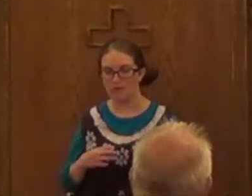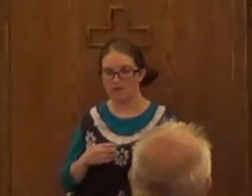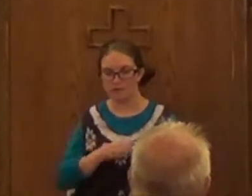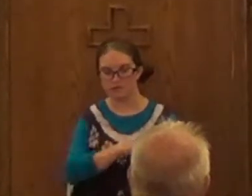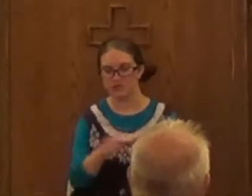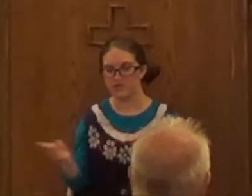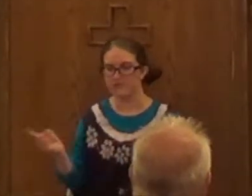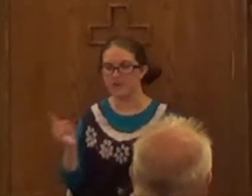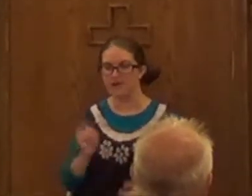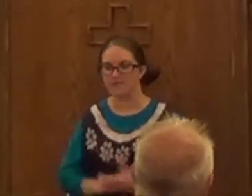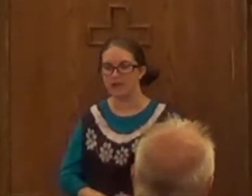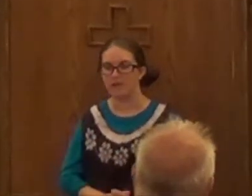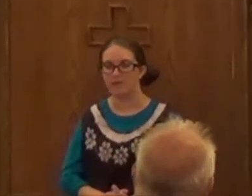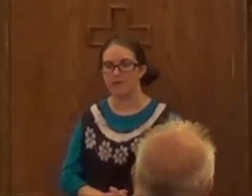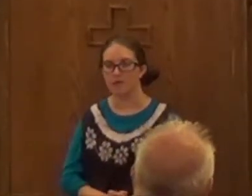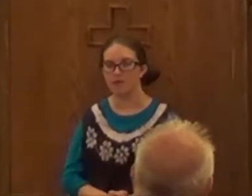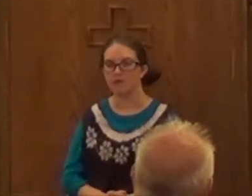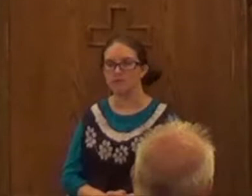it.